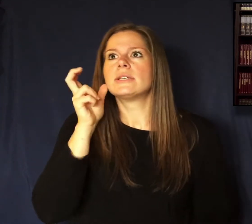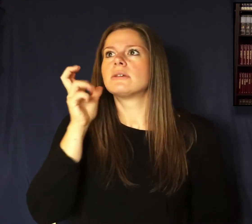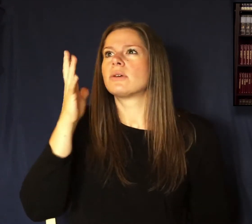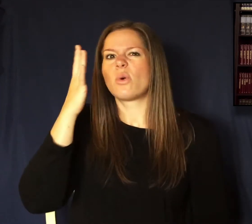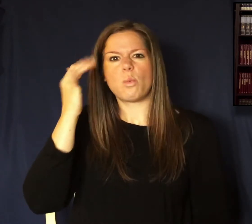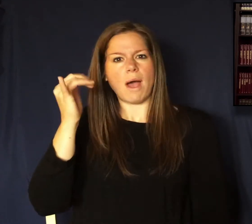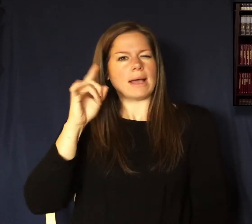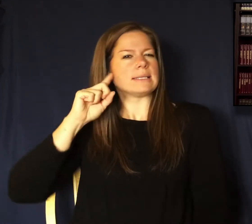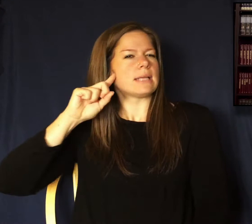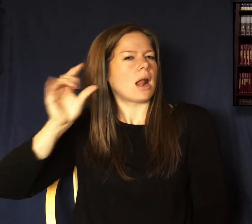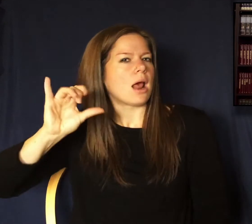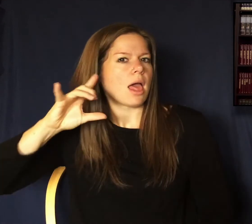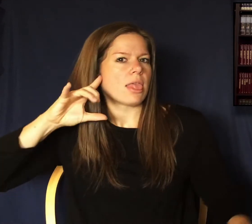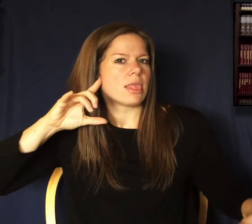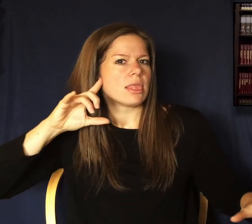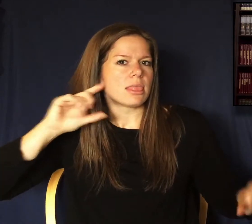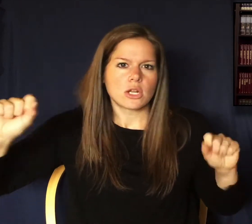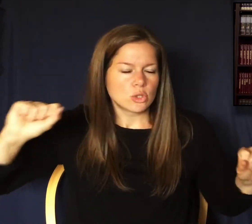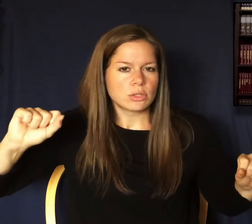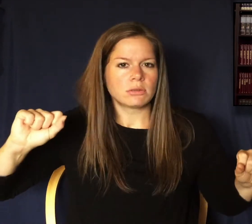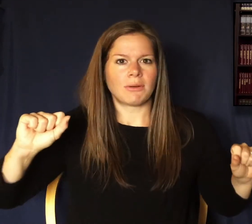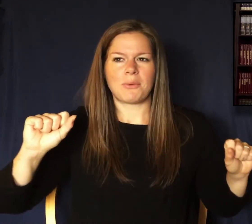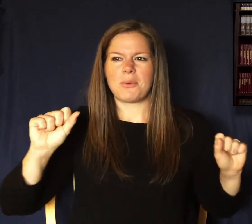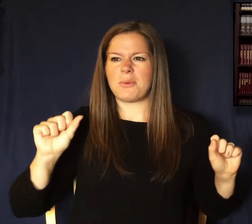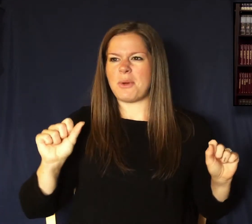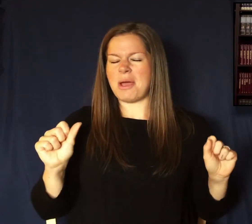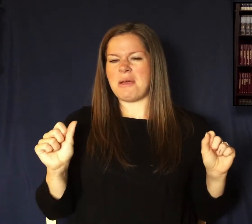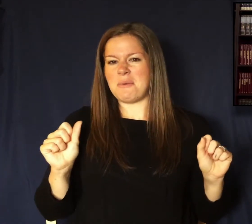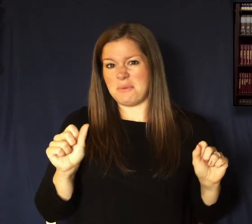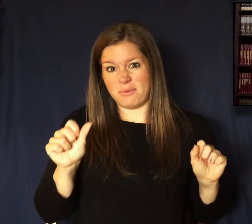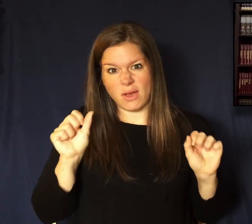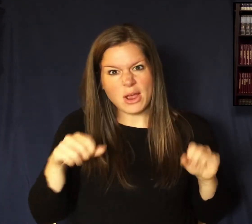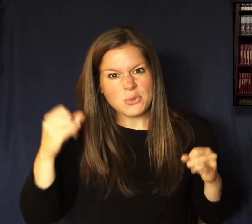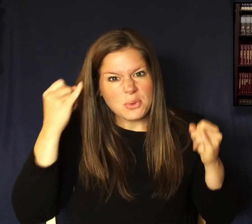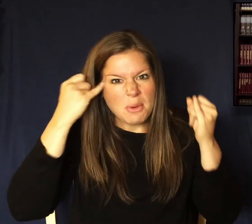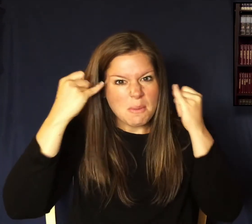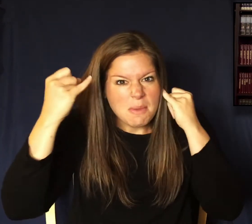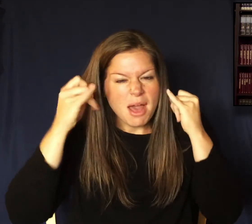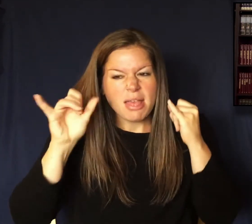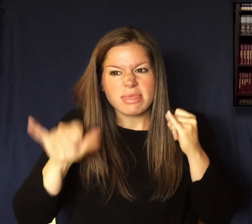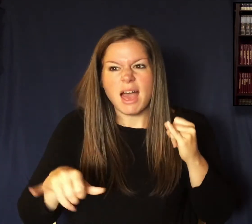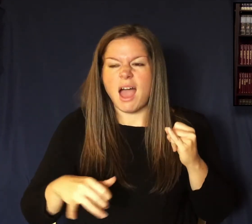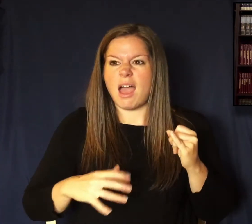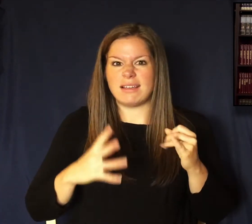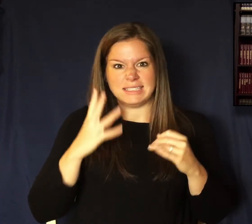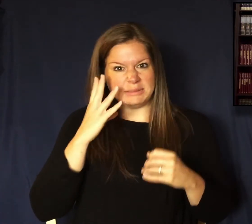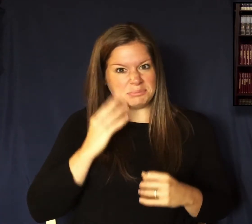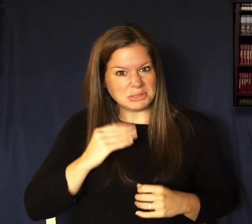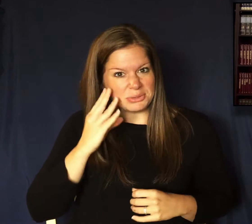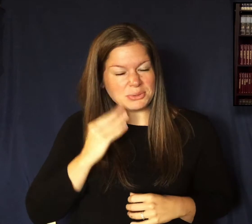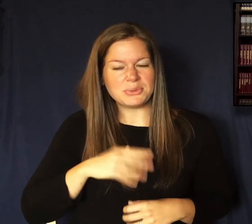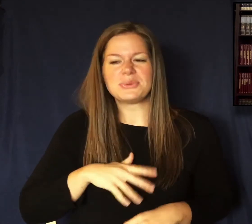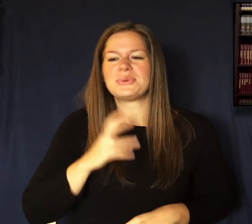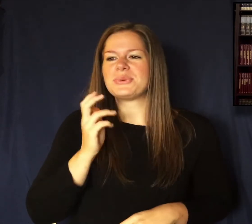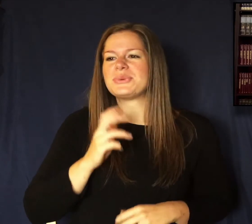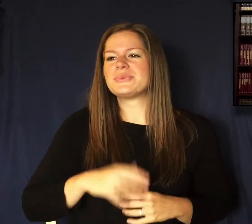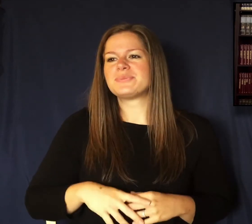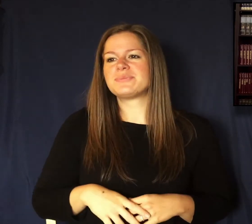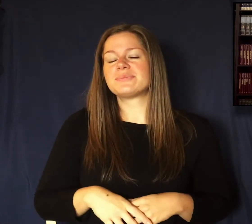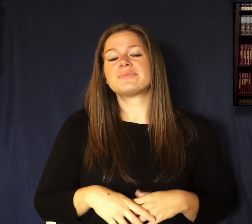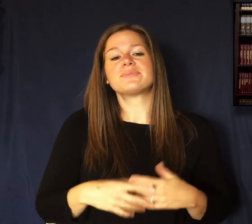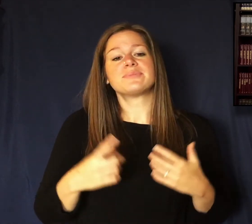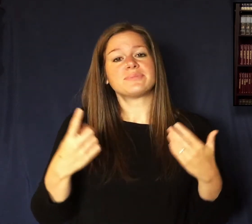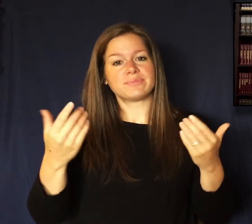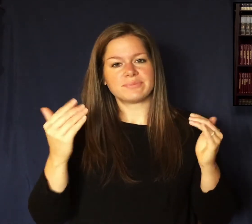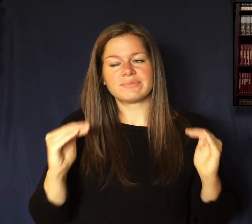like that? They must have been shook to the core. Another says, "An angel has spoken to him." Jesus answered, "This voice has come for